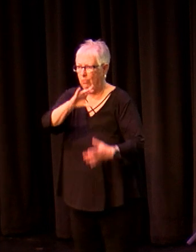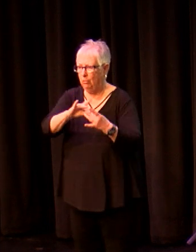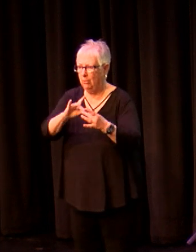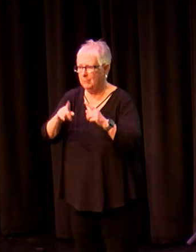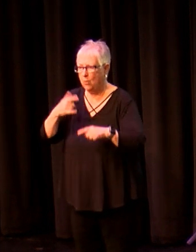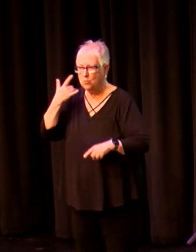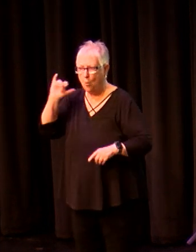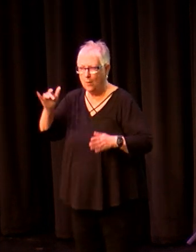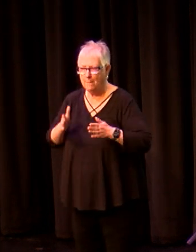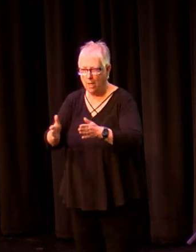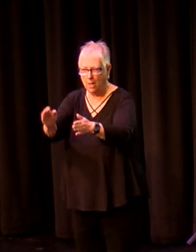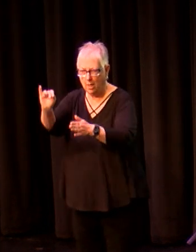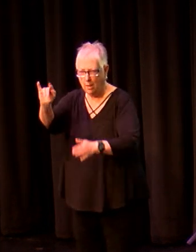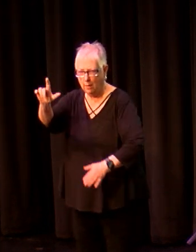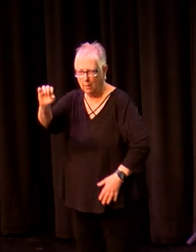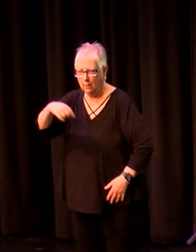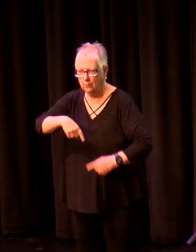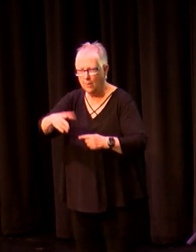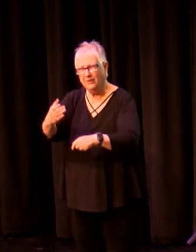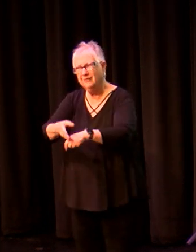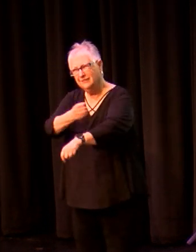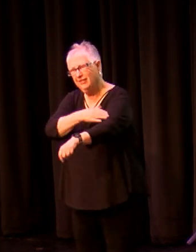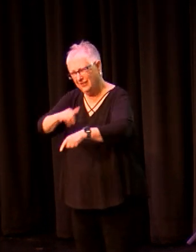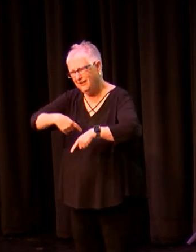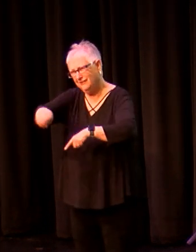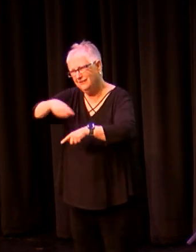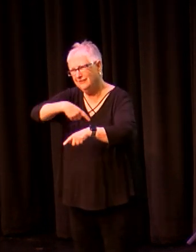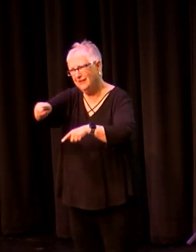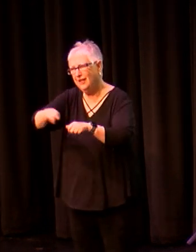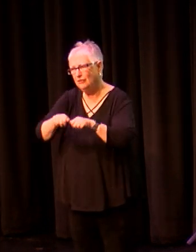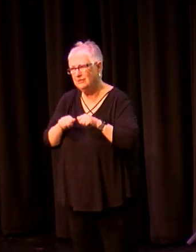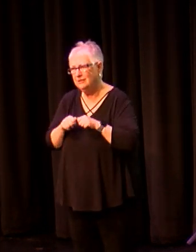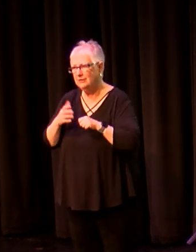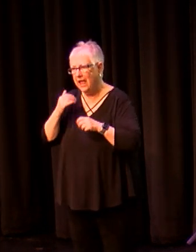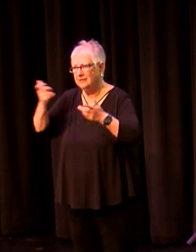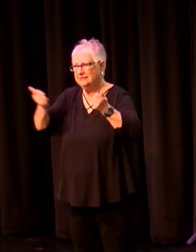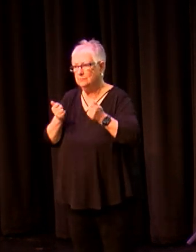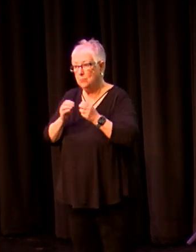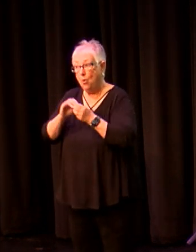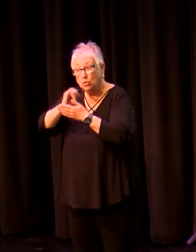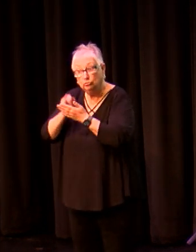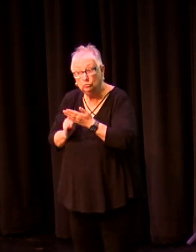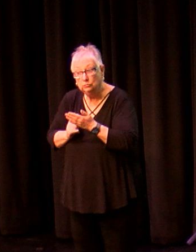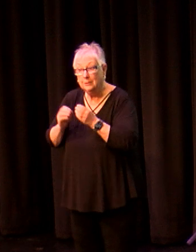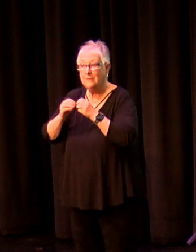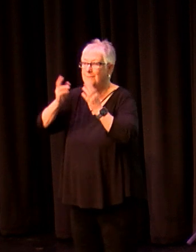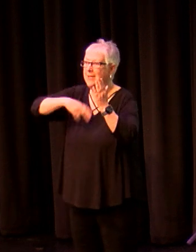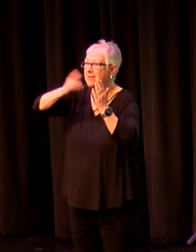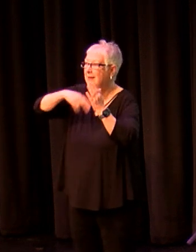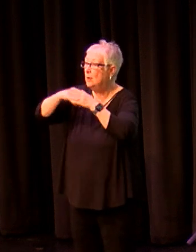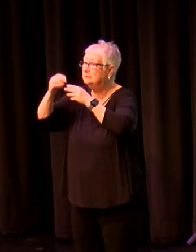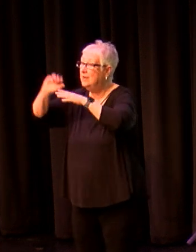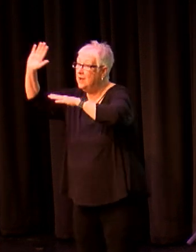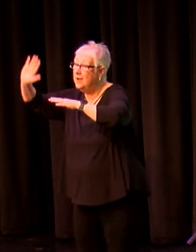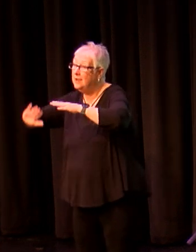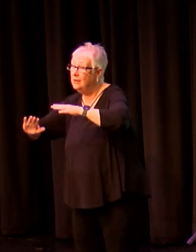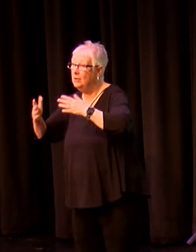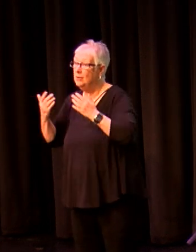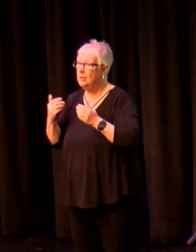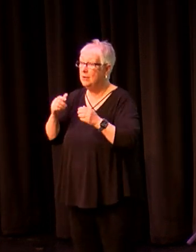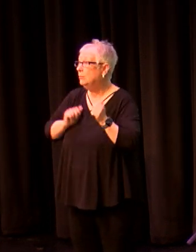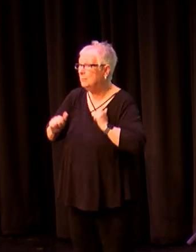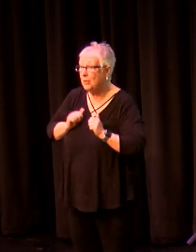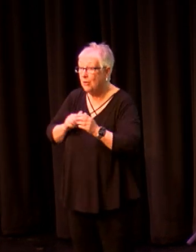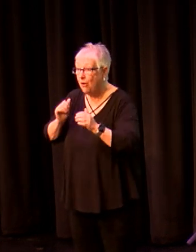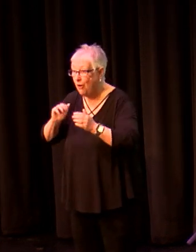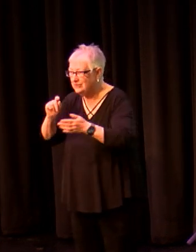improving that area by bringing both art exhibits, murals, and performance art space, community space